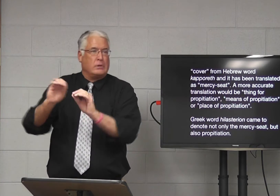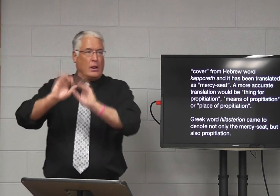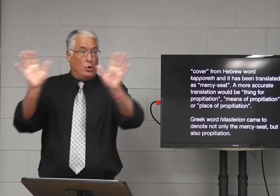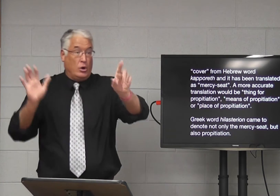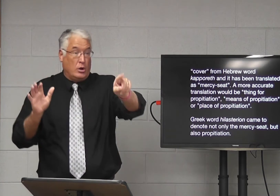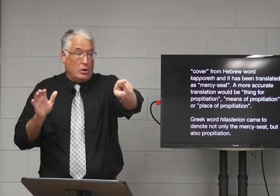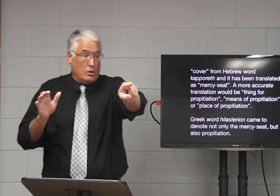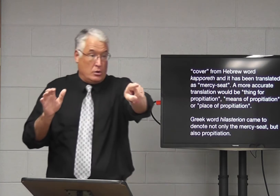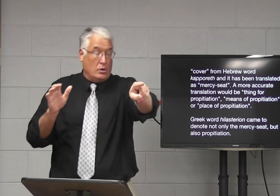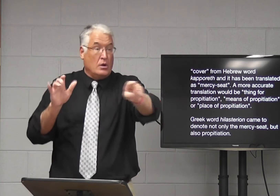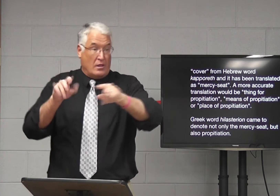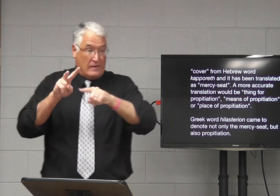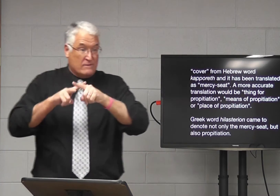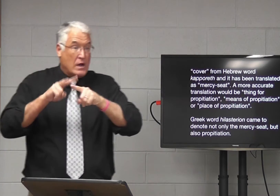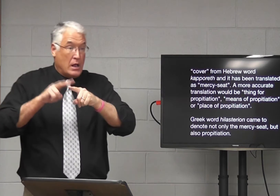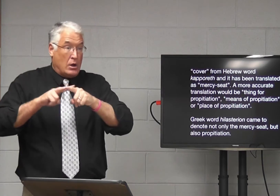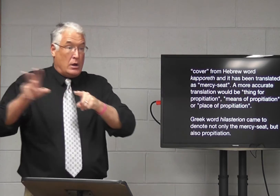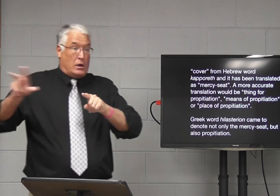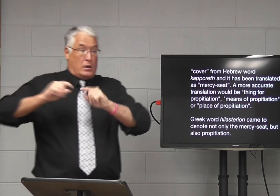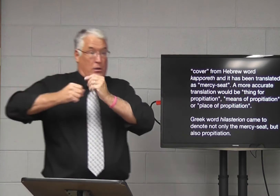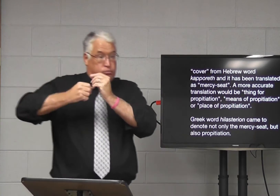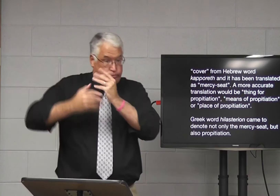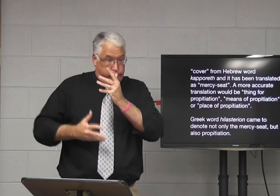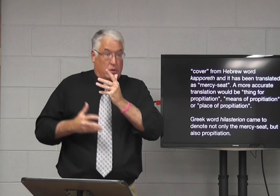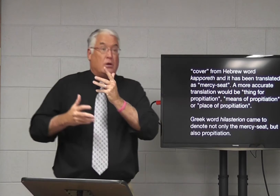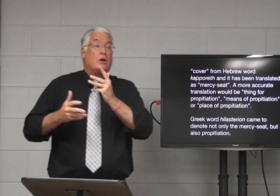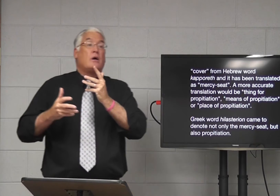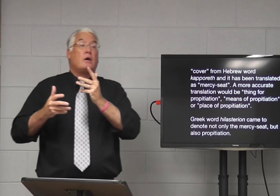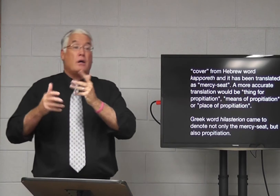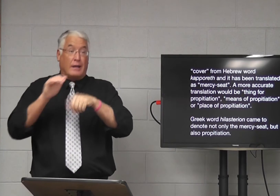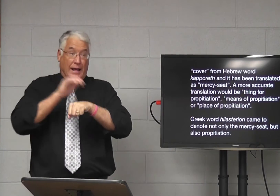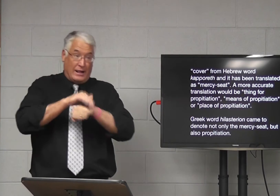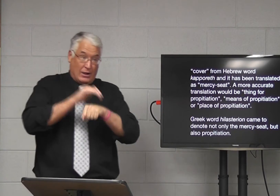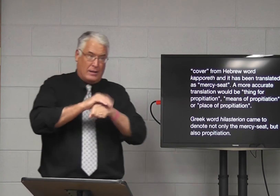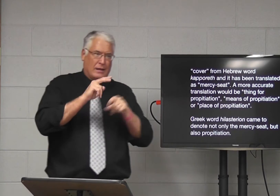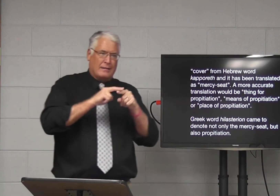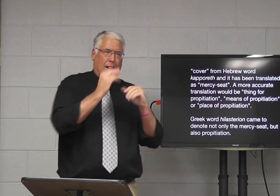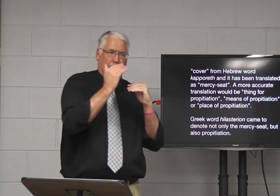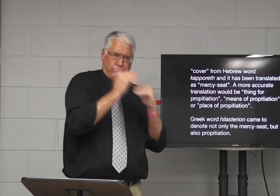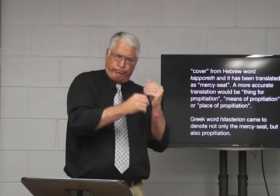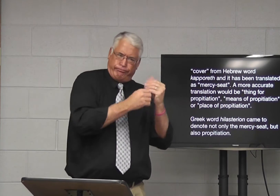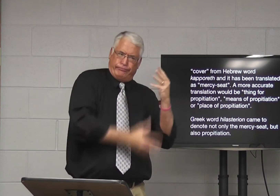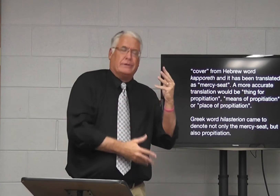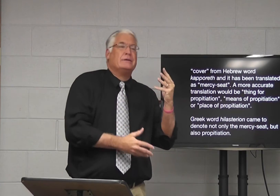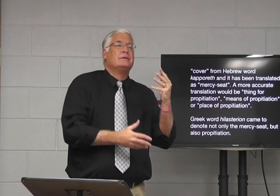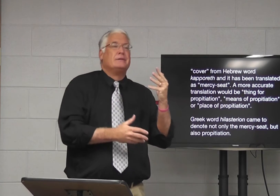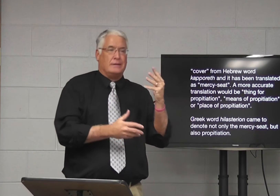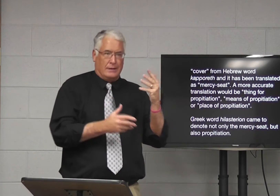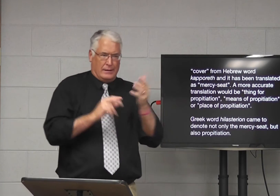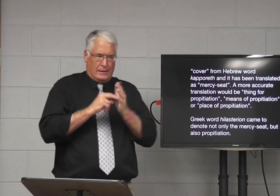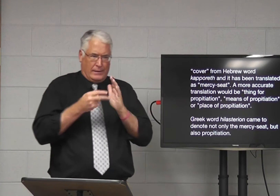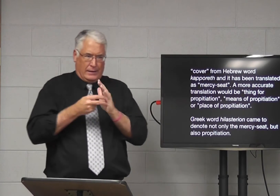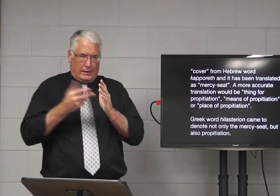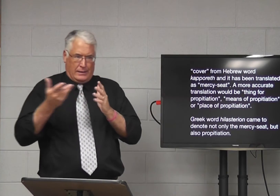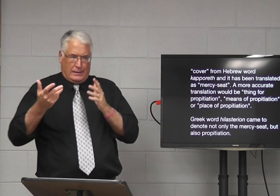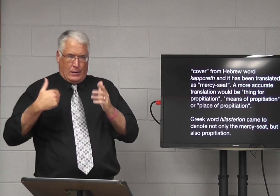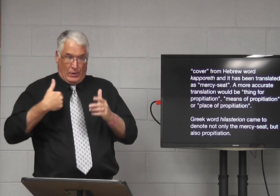for that. So it's a very vocabulary that's very broad, and English vocabulary is not. Meaning that